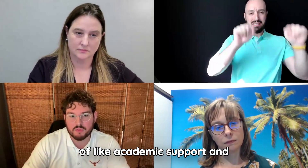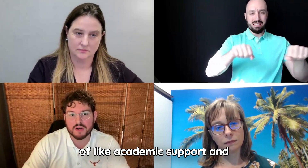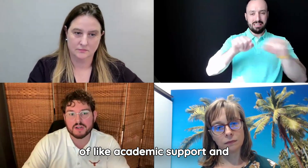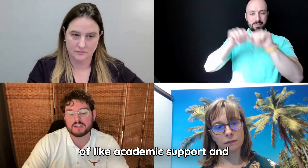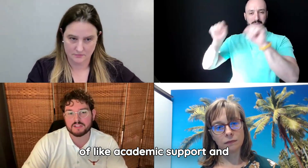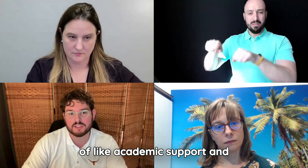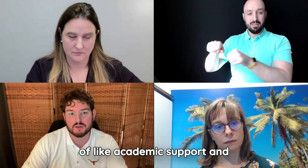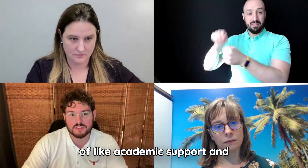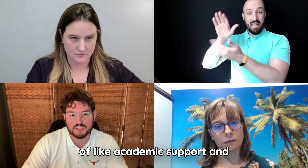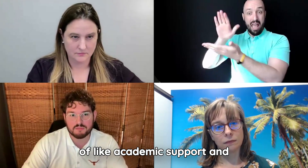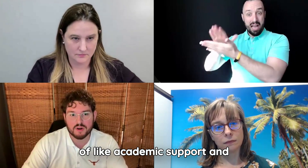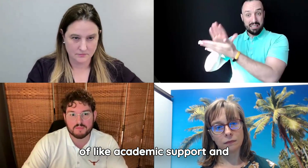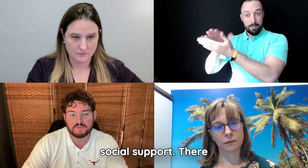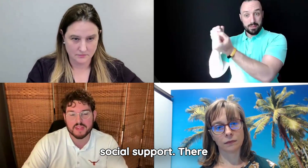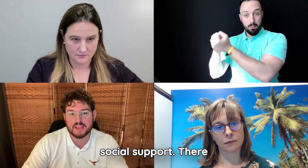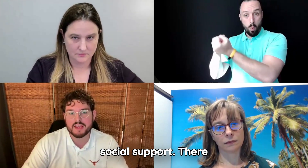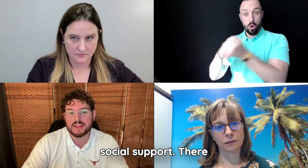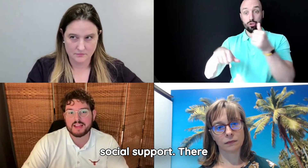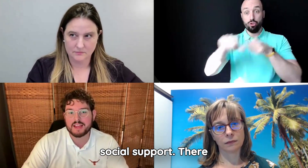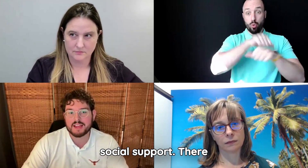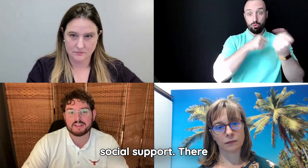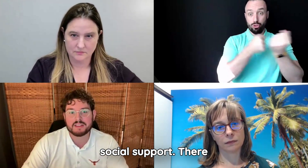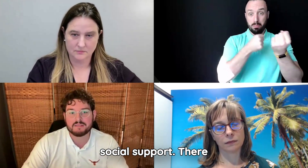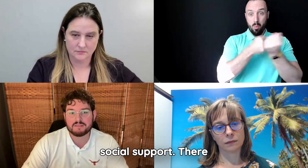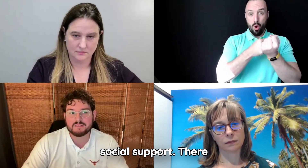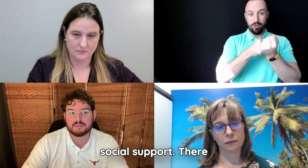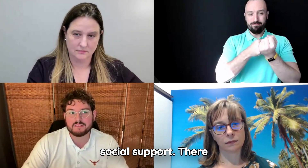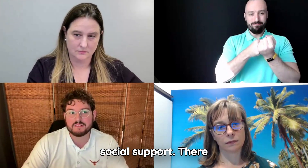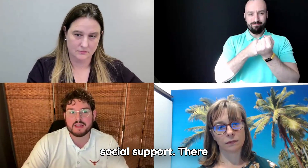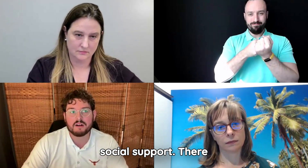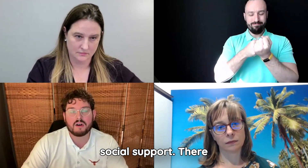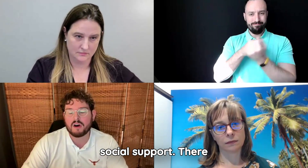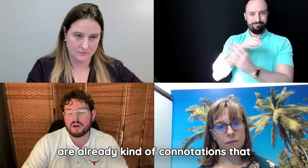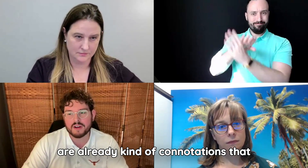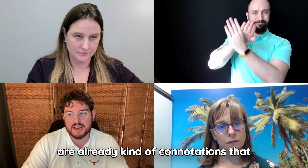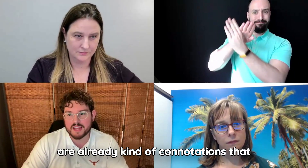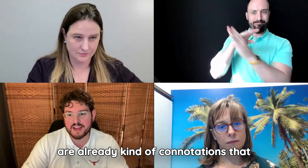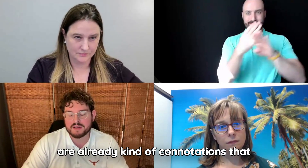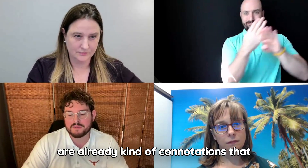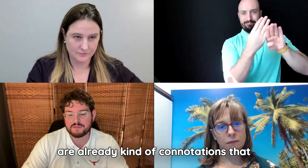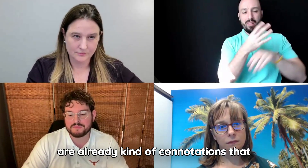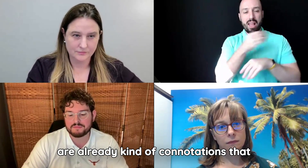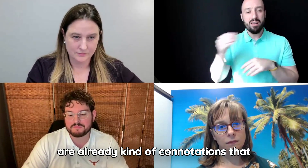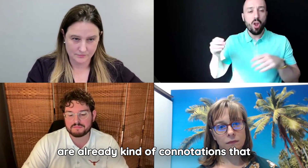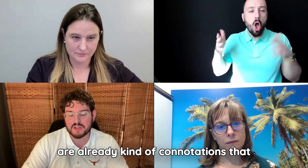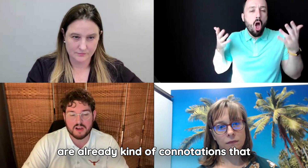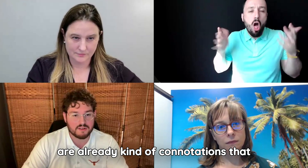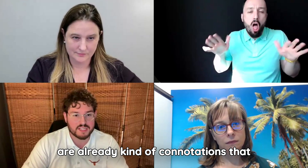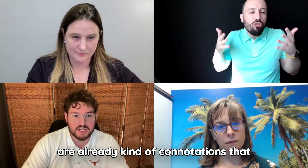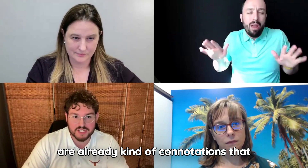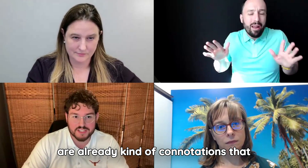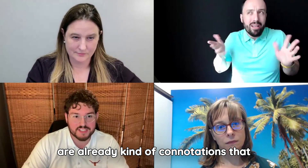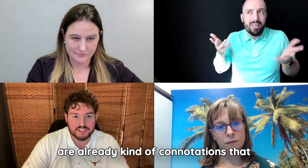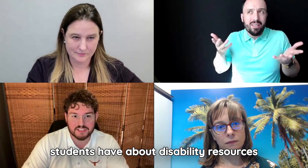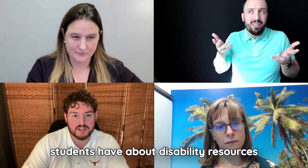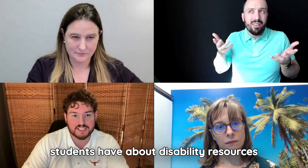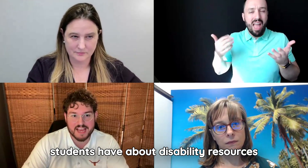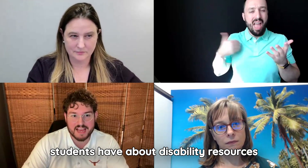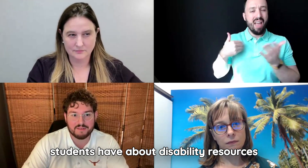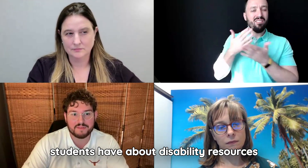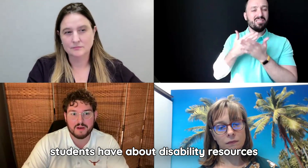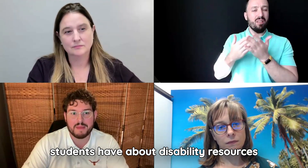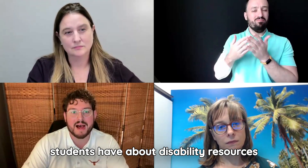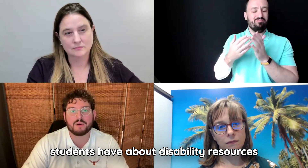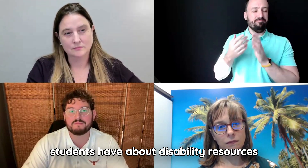academic support and social support. And there are already kind of connotations that